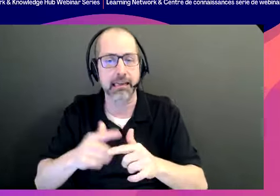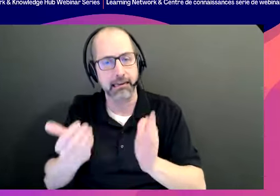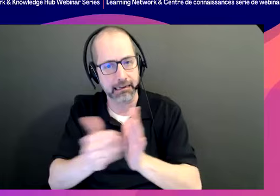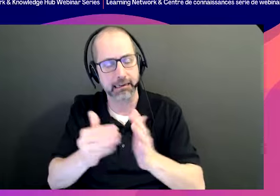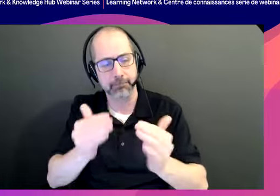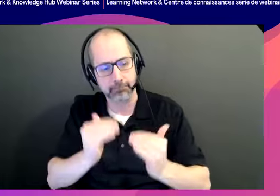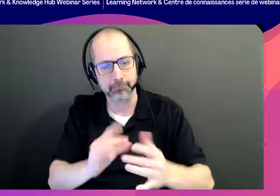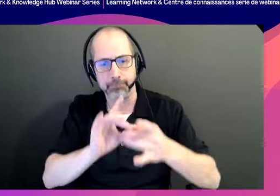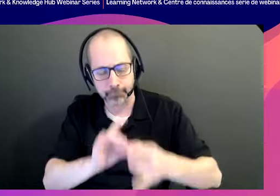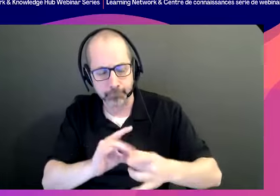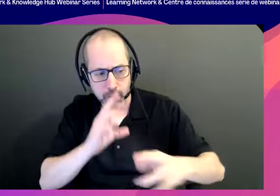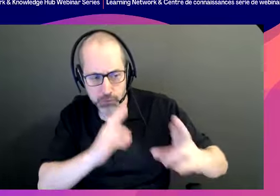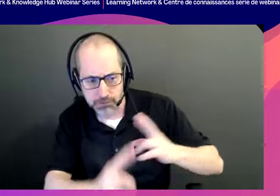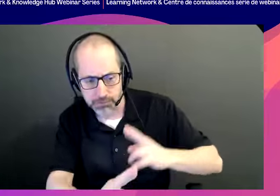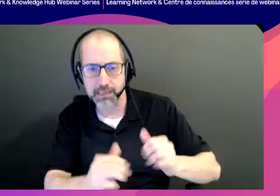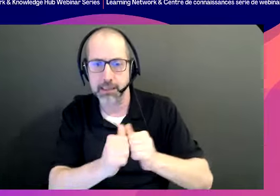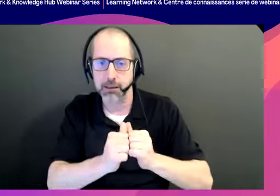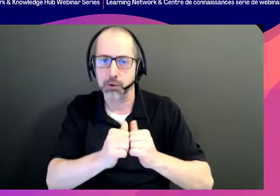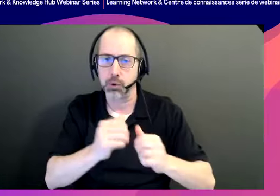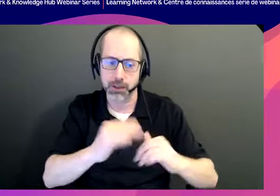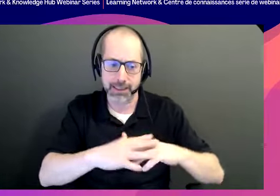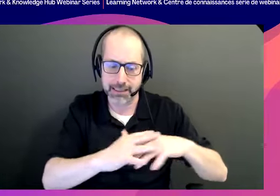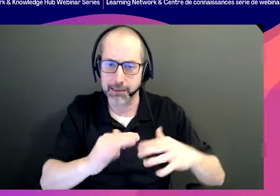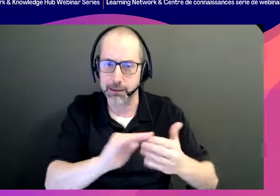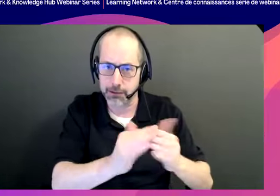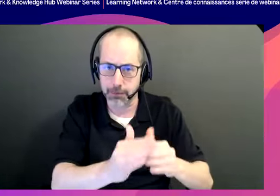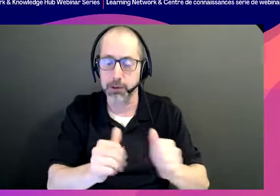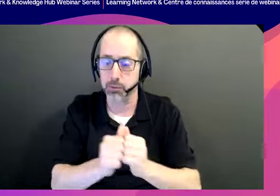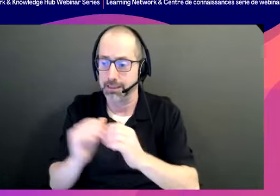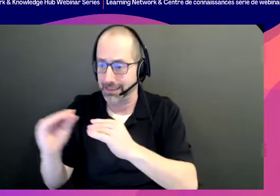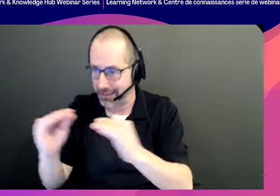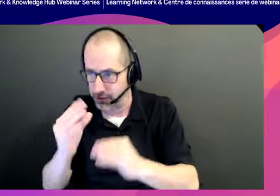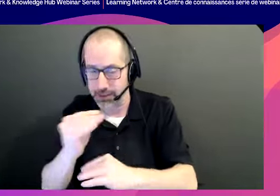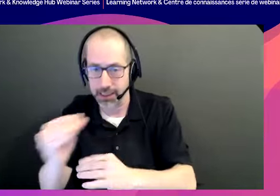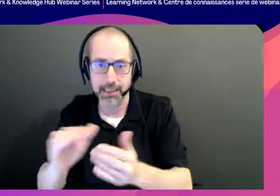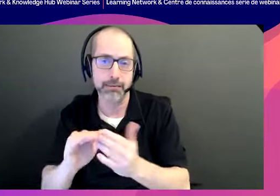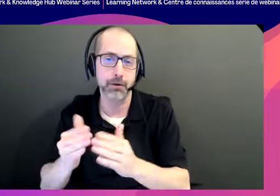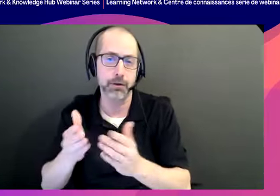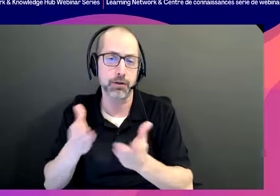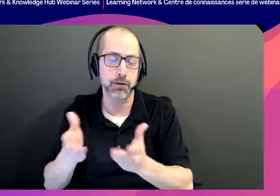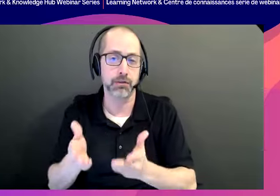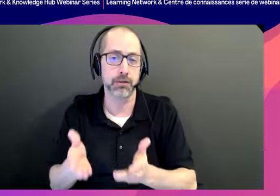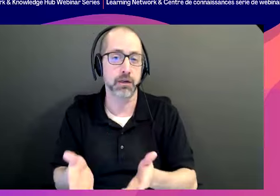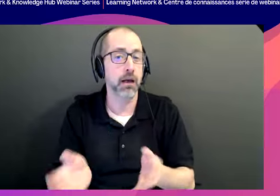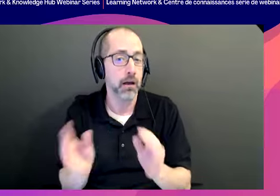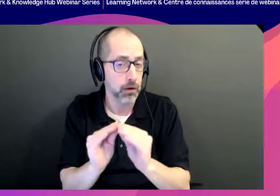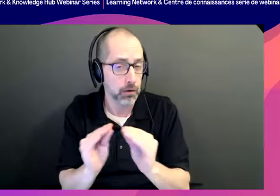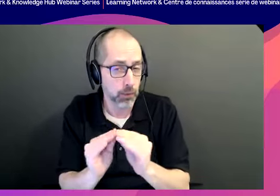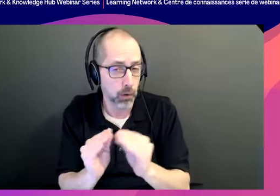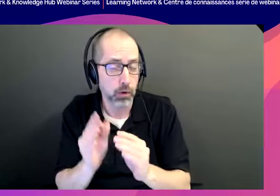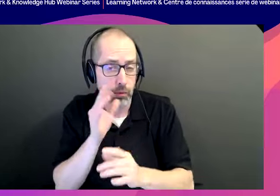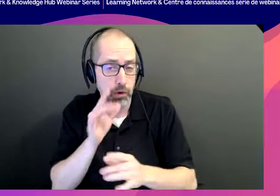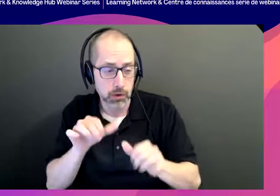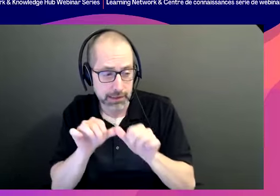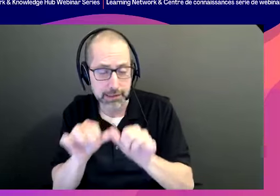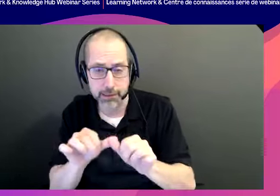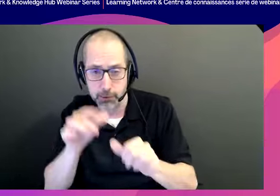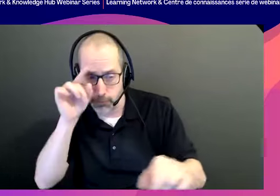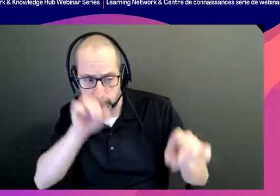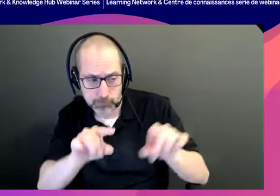communities through our teaching, research, and community service. Further, we will continue to work collaboratively with communities